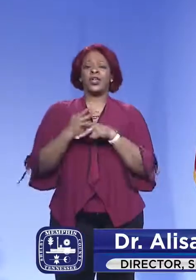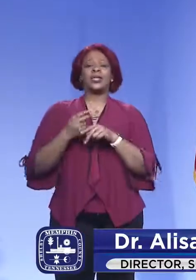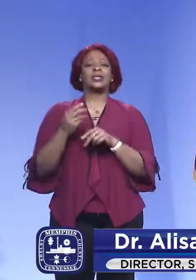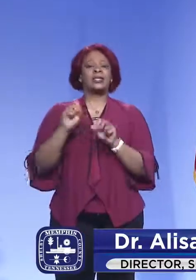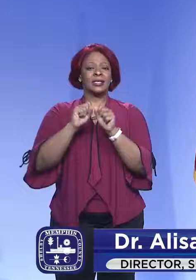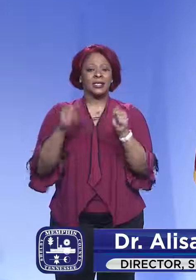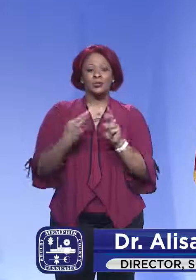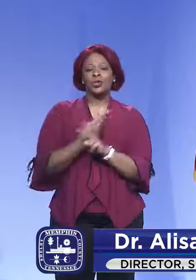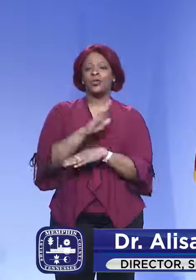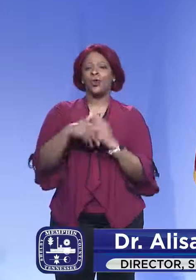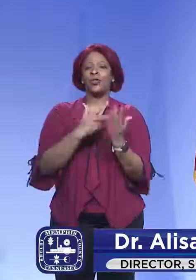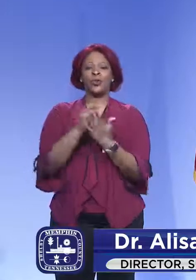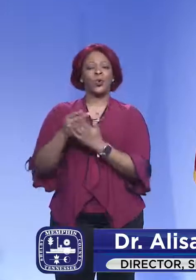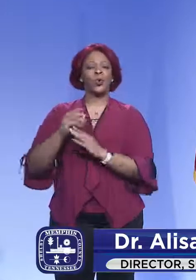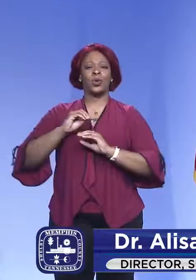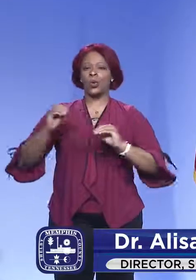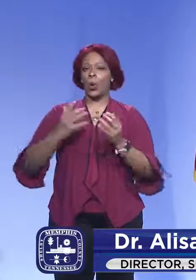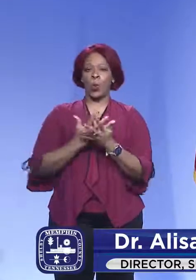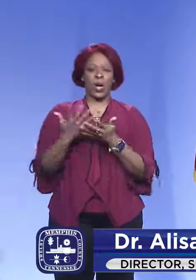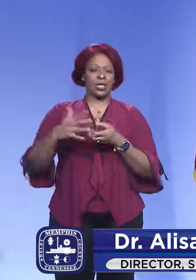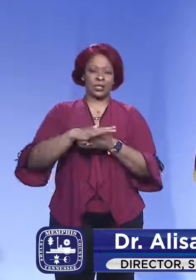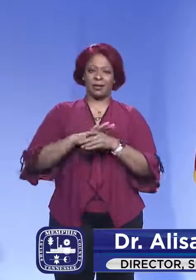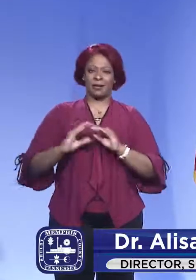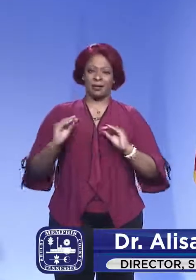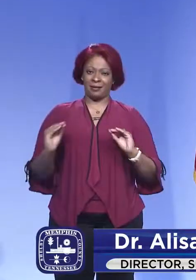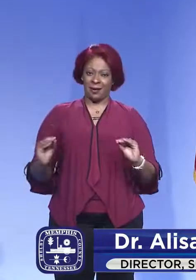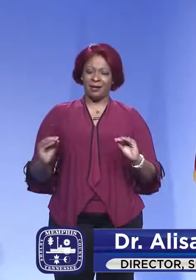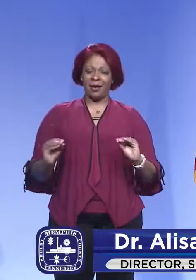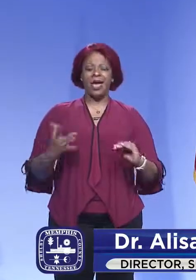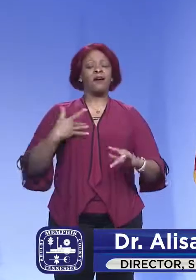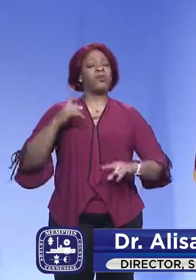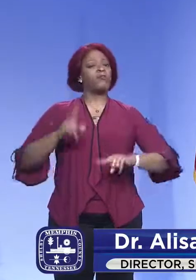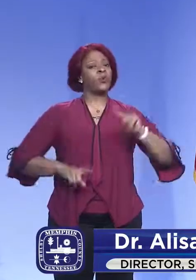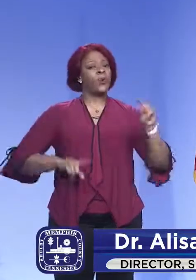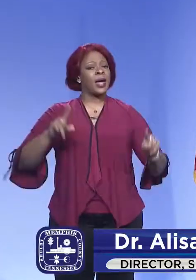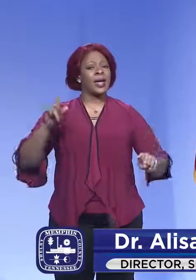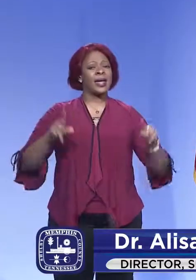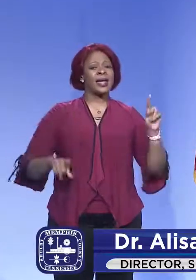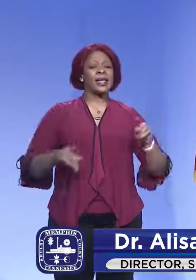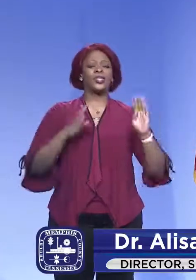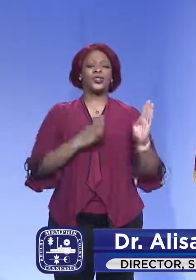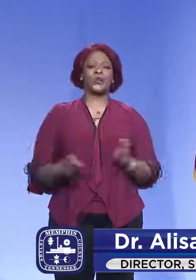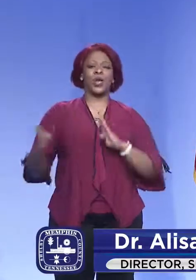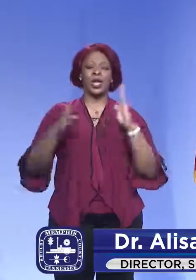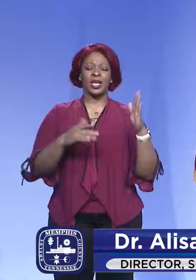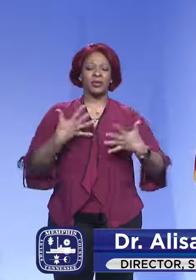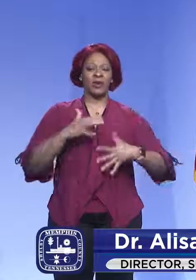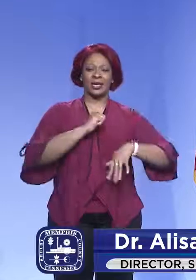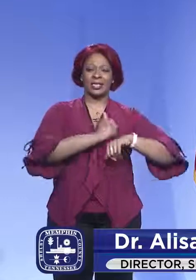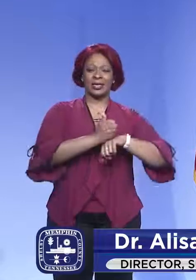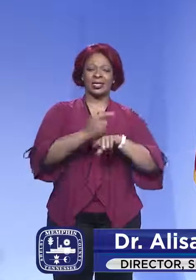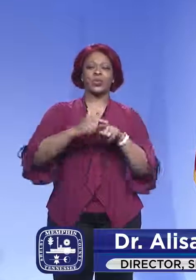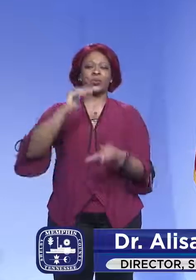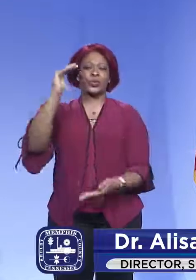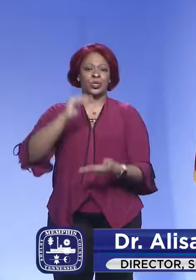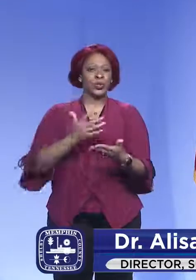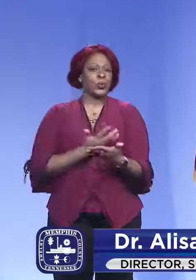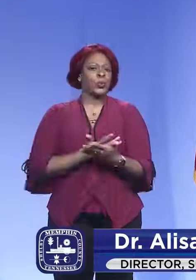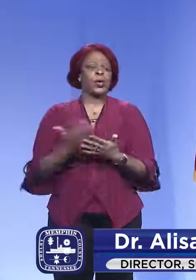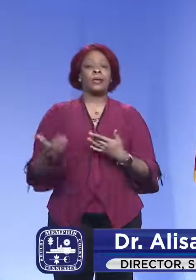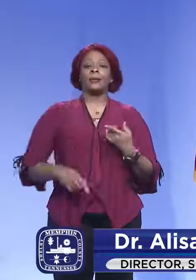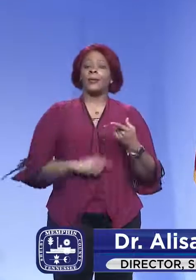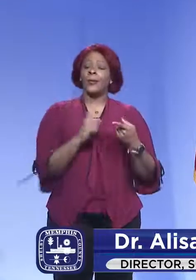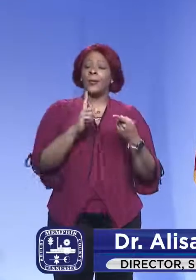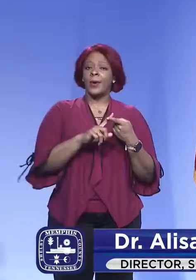systems. So there won't be waste locally. There's a variety of strategies we put in place to reduce waste.